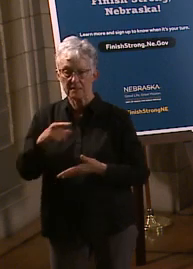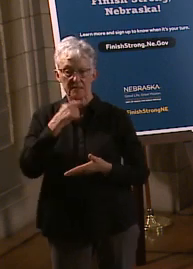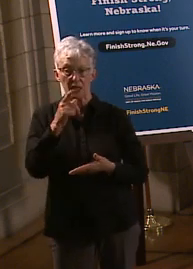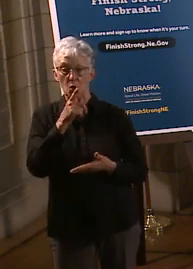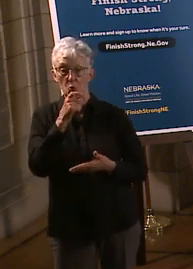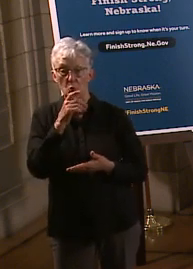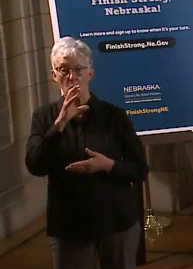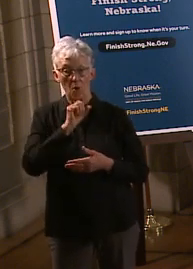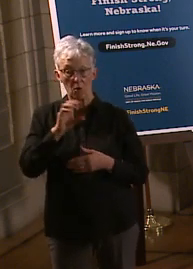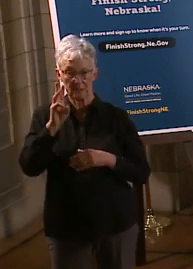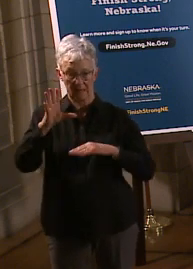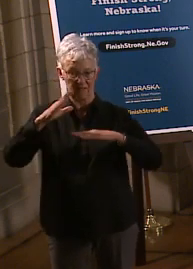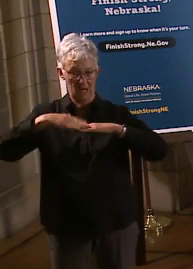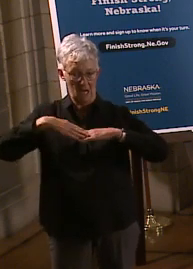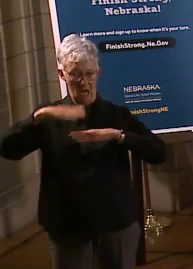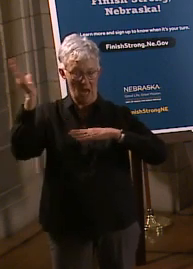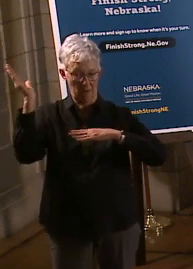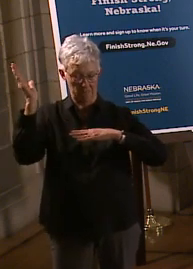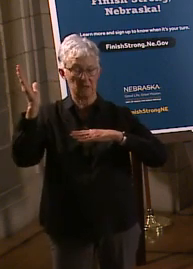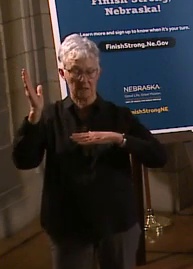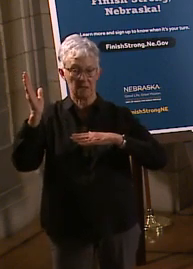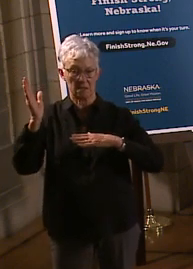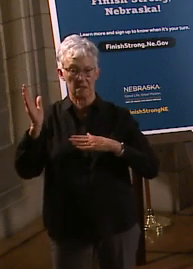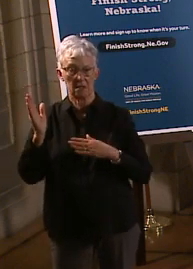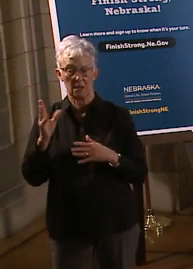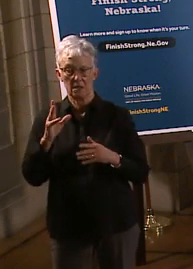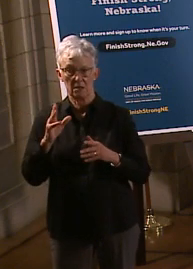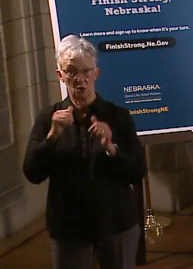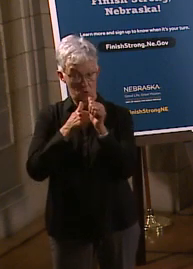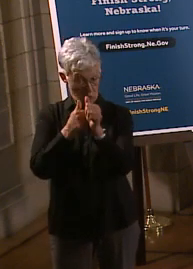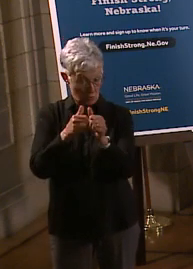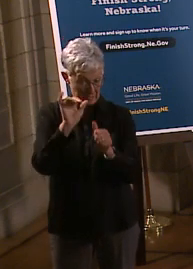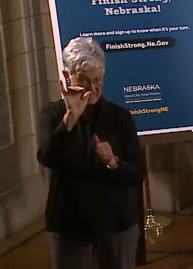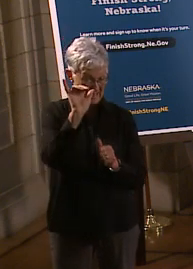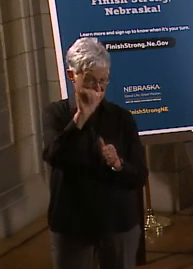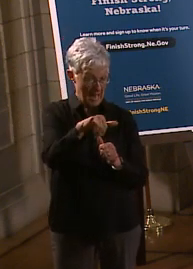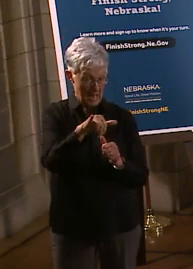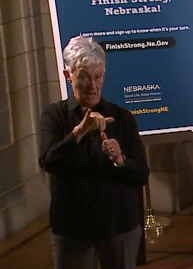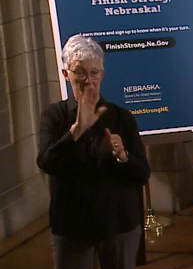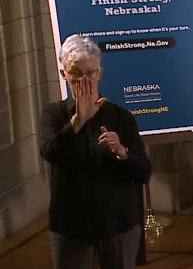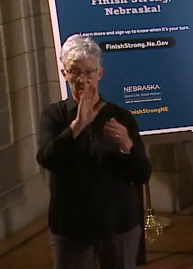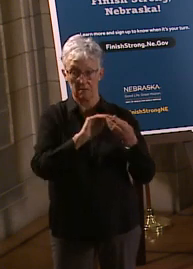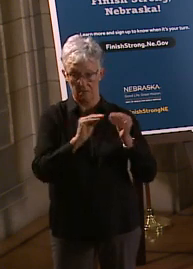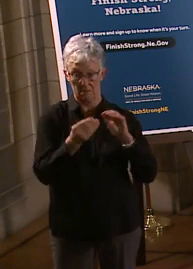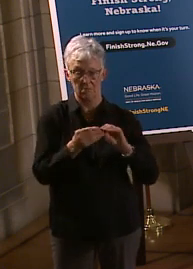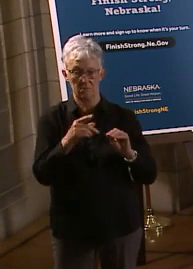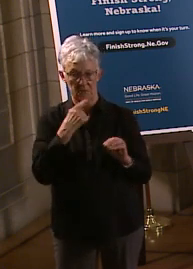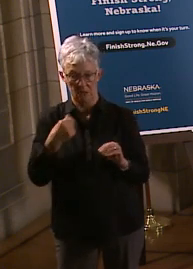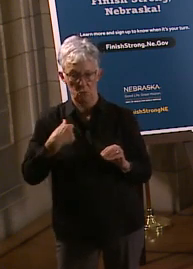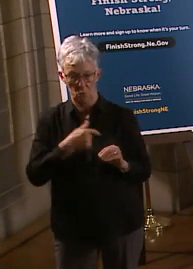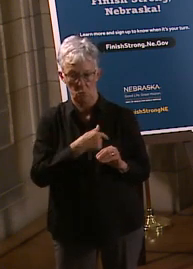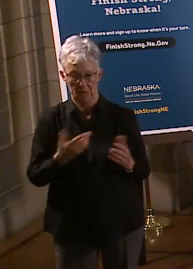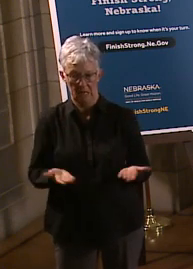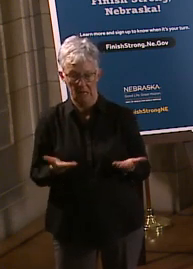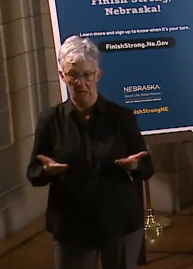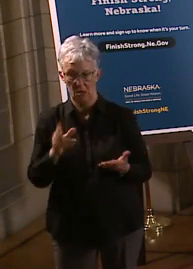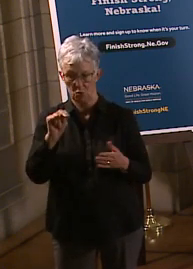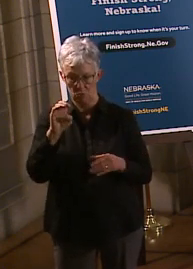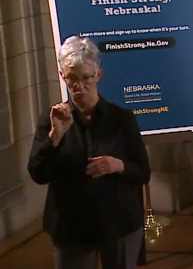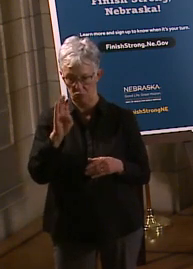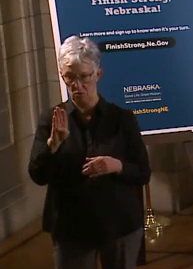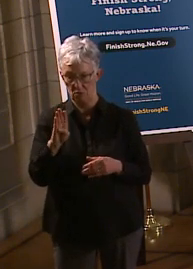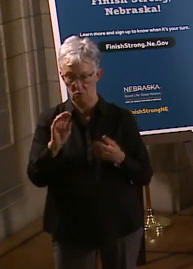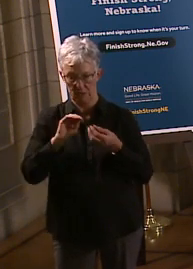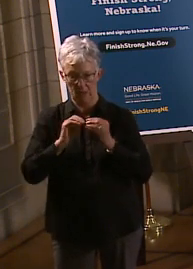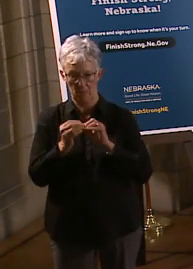older folks that they had vaccinated. And according to his calculations, and we'll actually post all this,